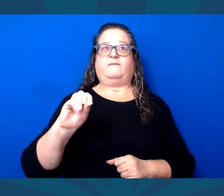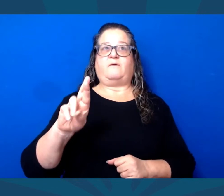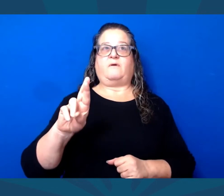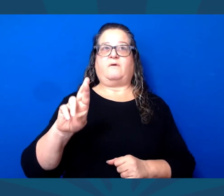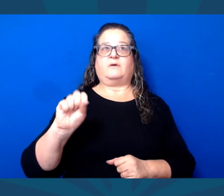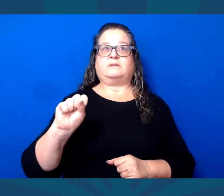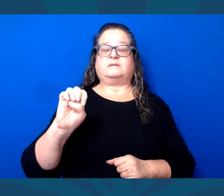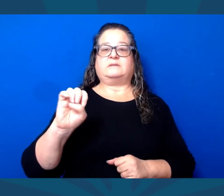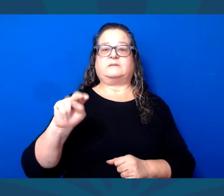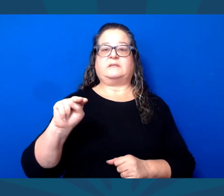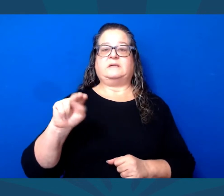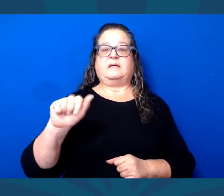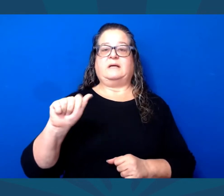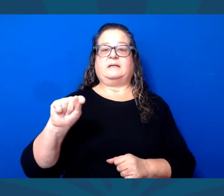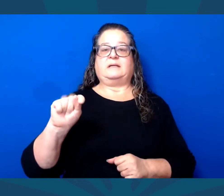www.mirandaforsenate.com.